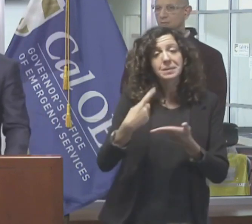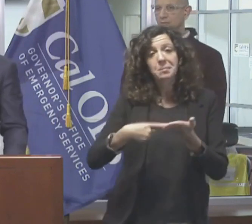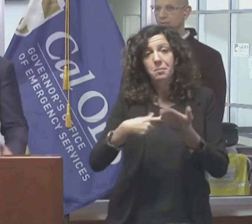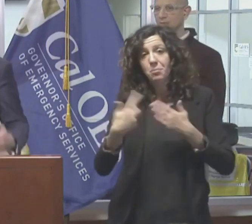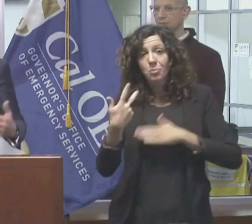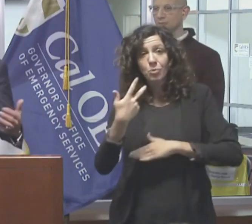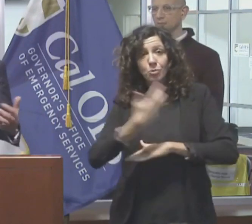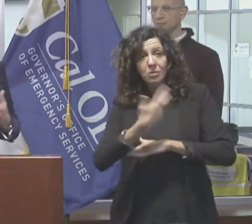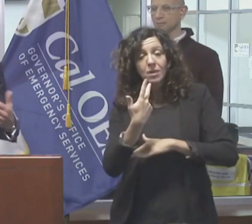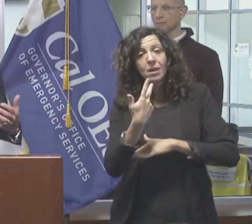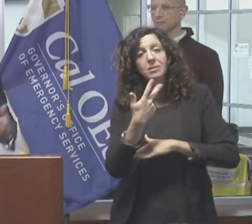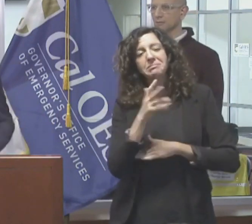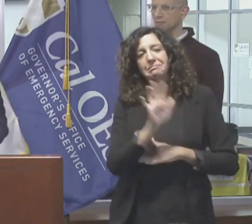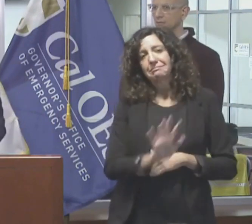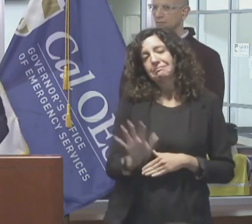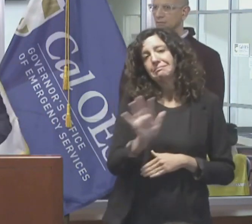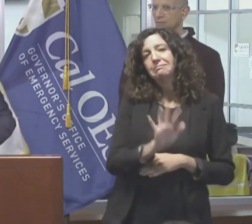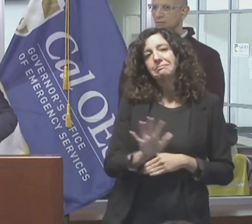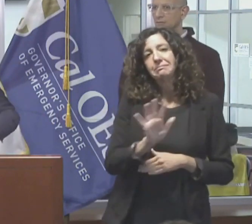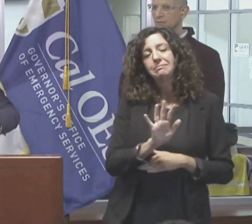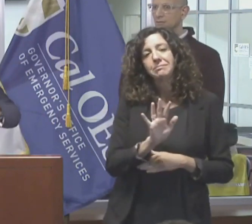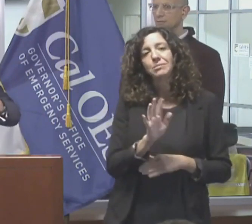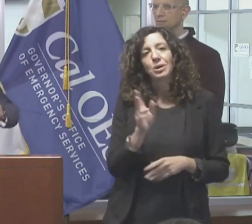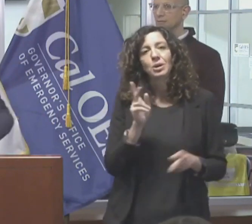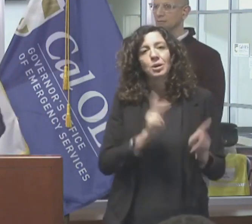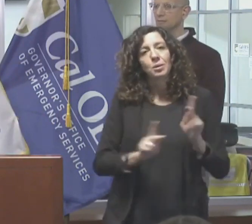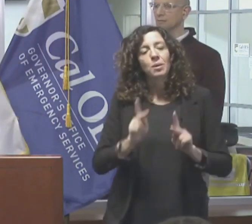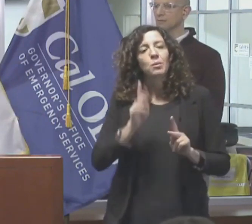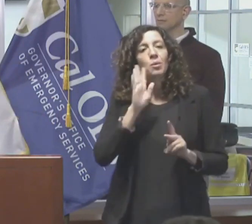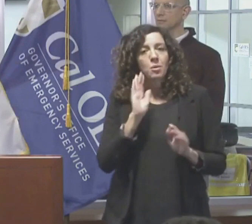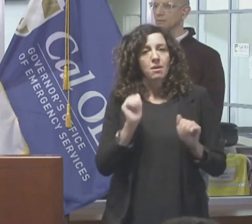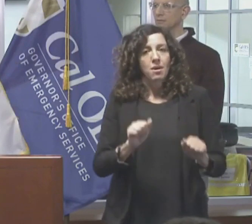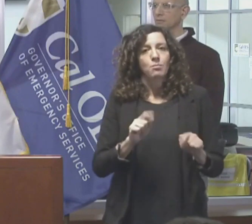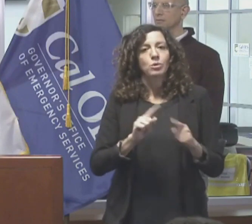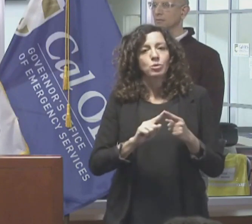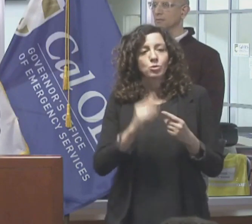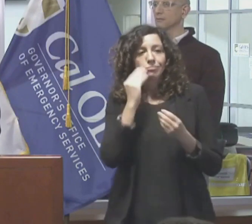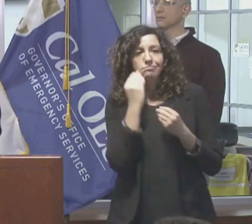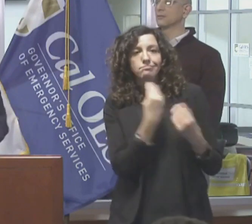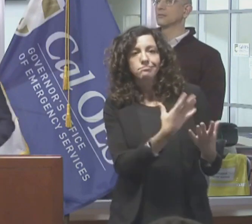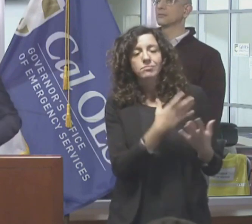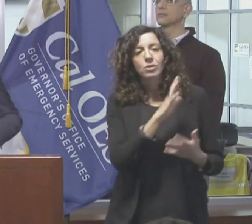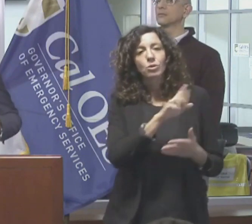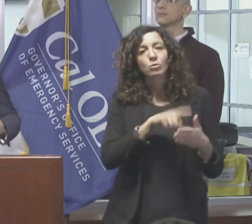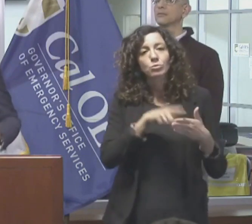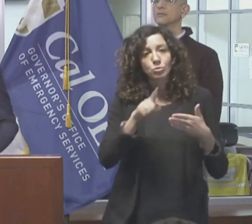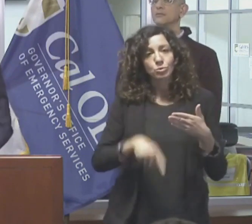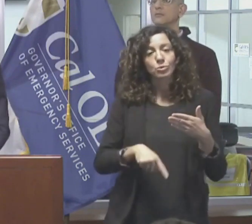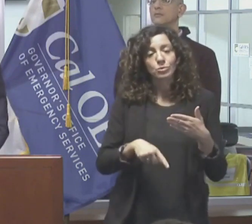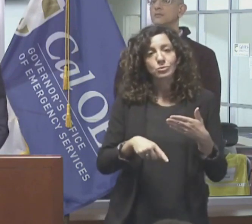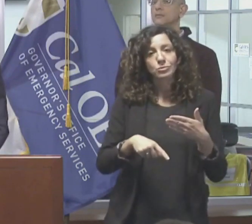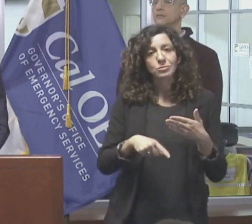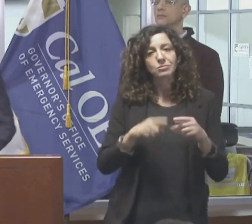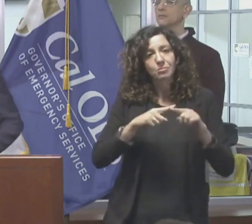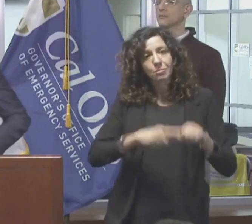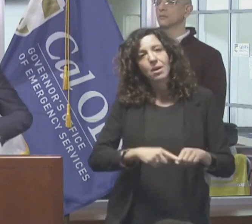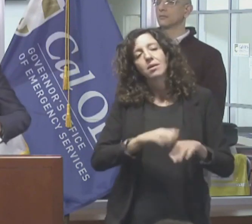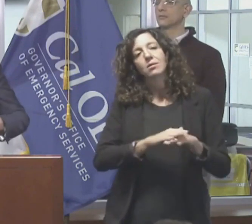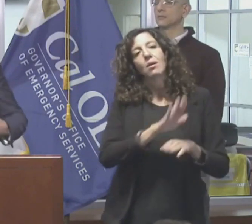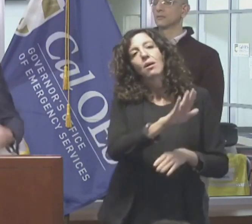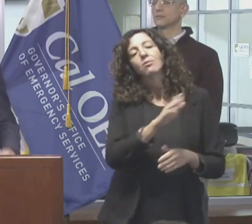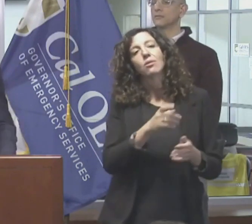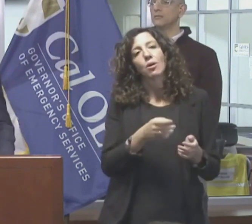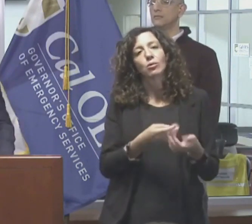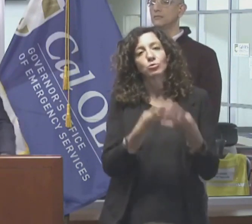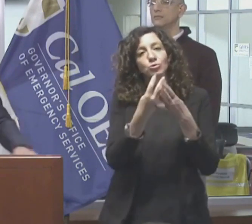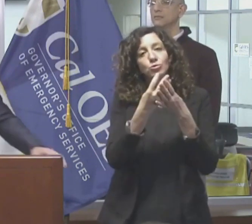3 days, is roughly the estimate. People will be automatically notified based upon that screening criteria and